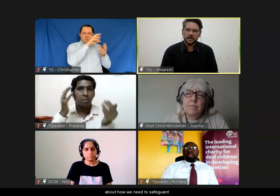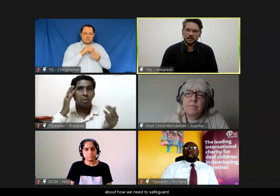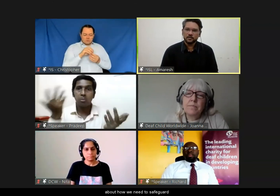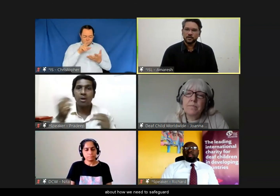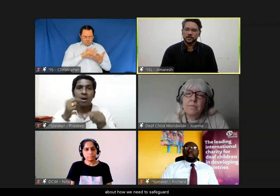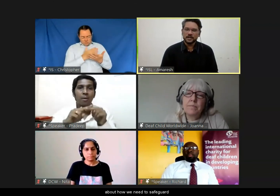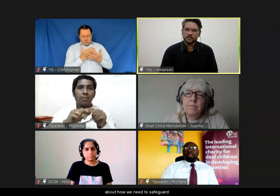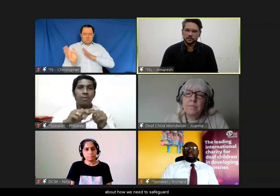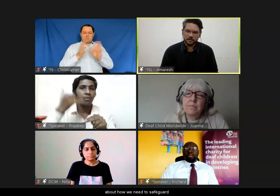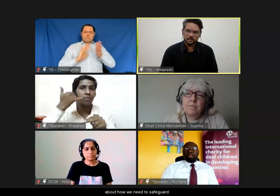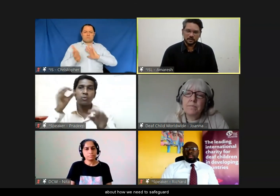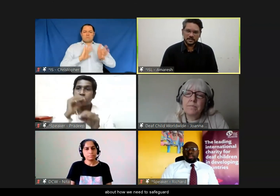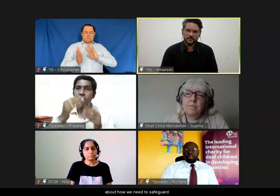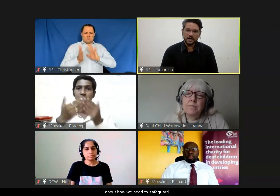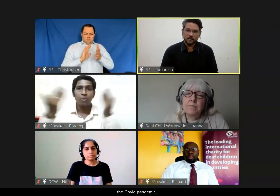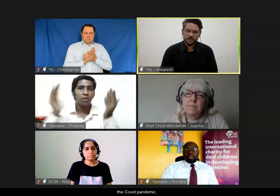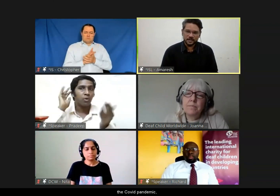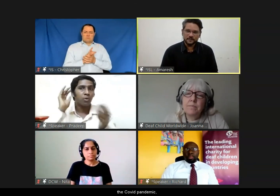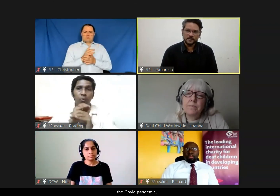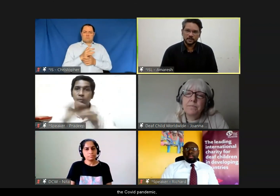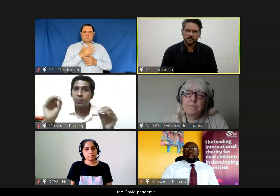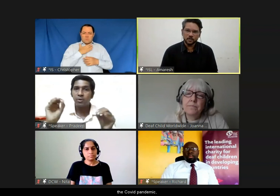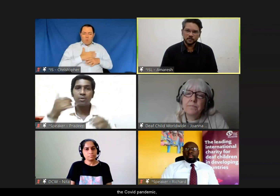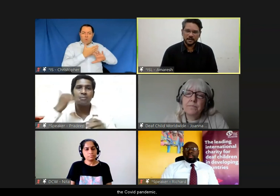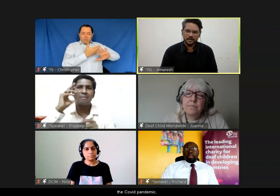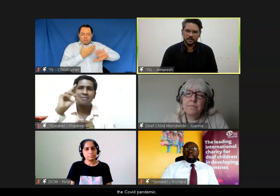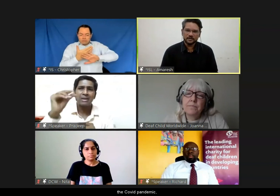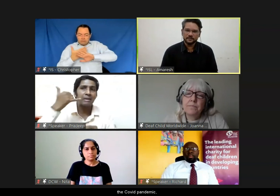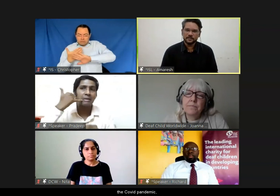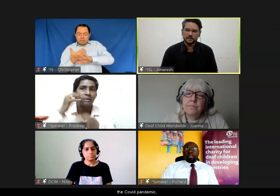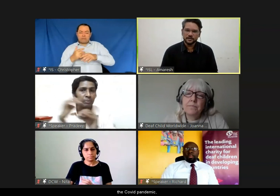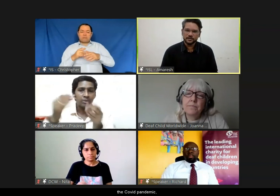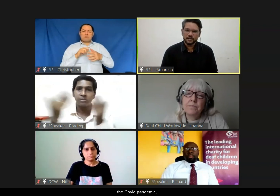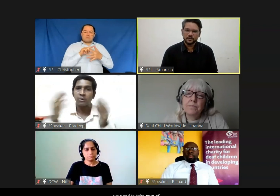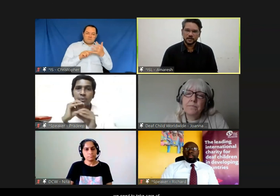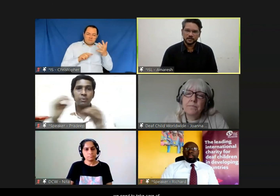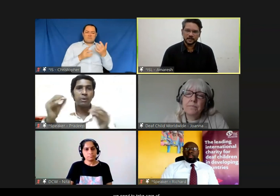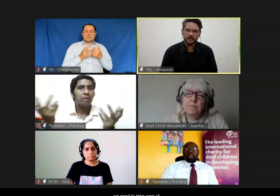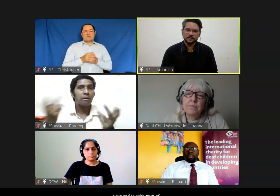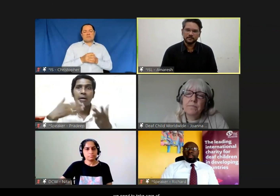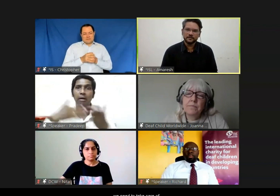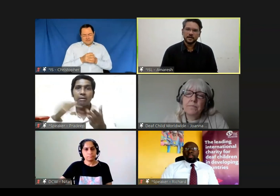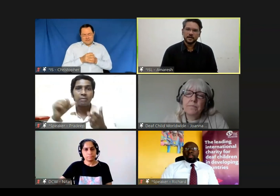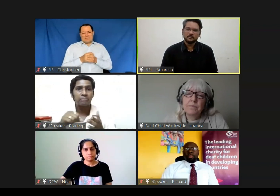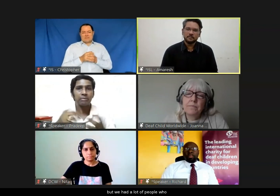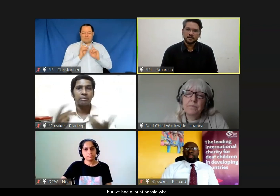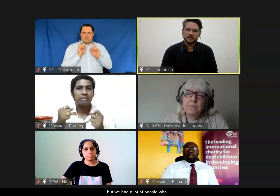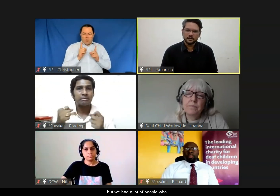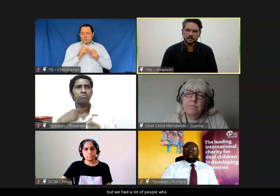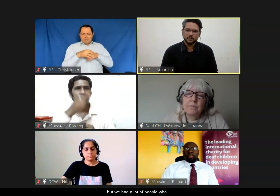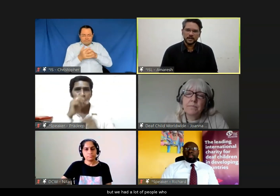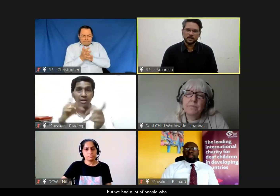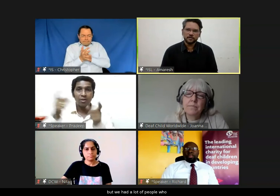about how we need to safeguard ourselves during the COVID pandemic, the different issues that we need to take care of.